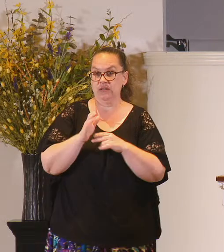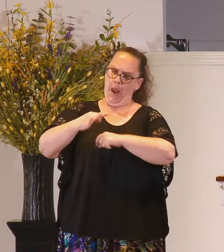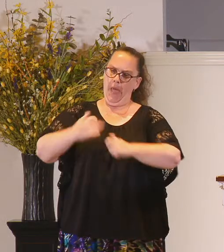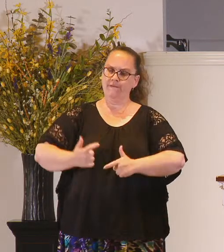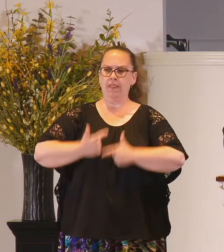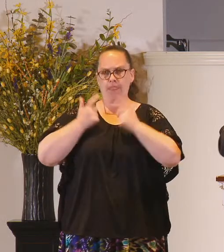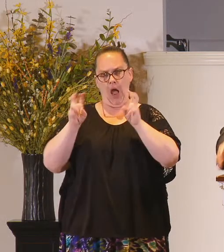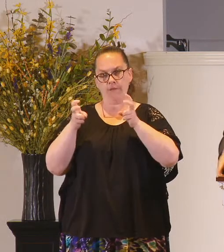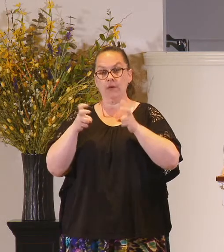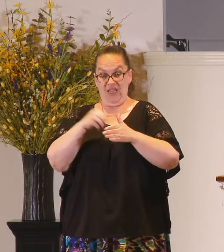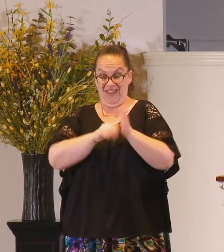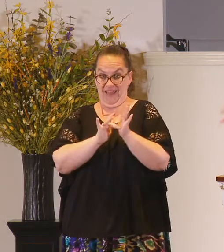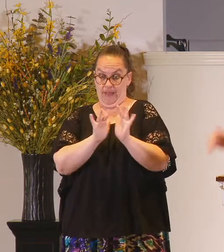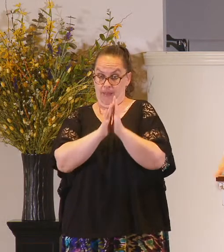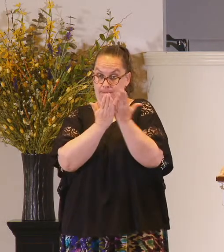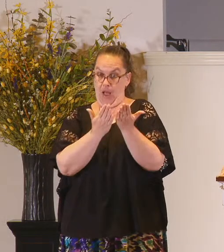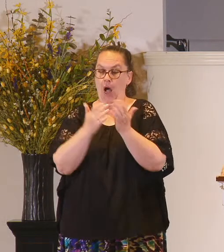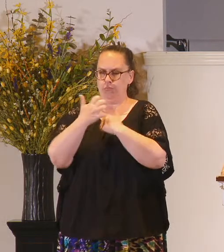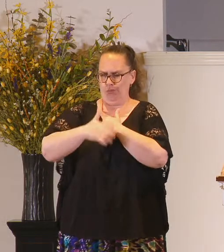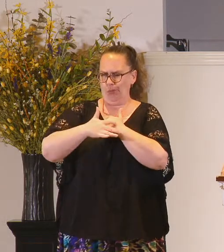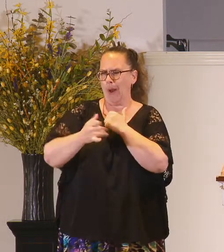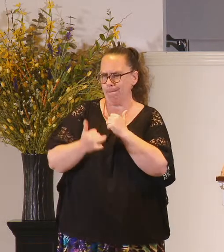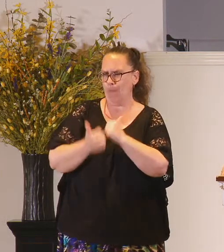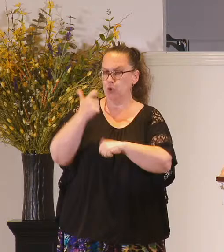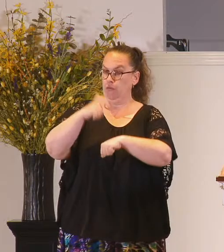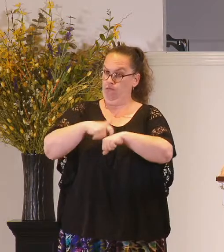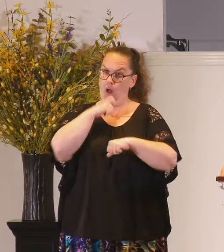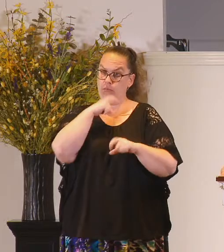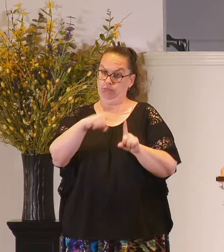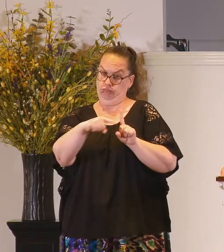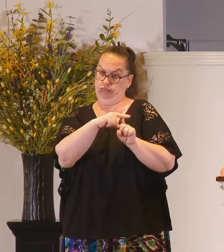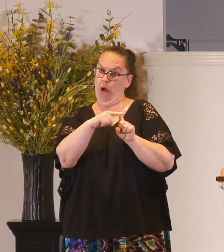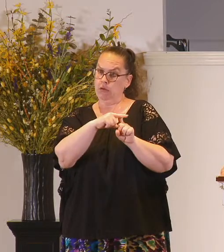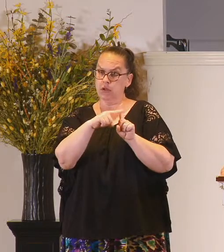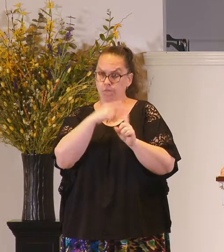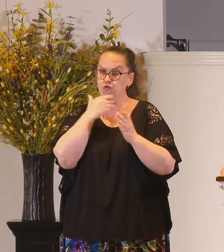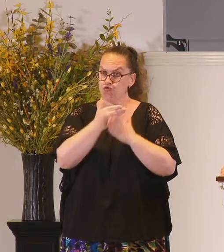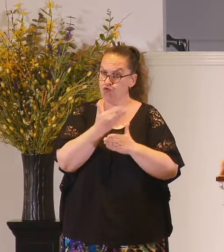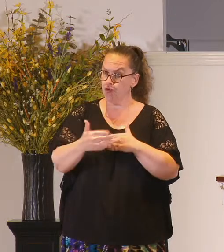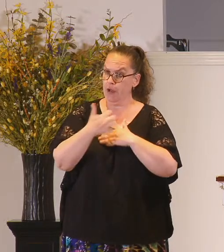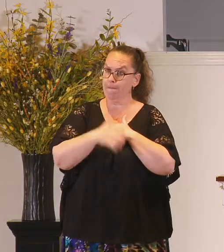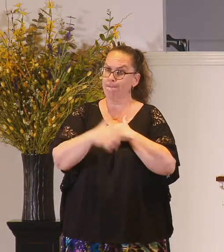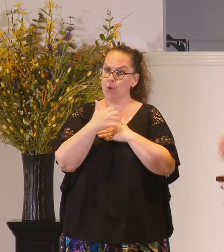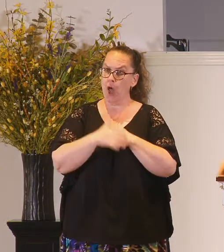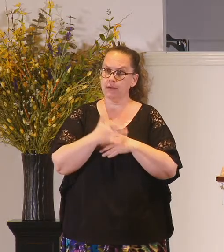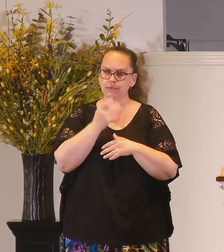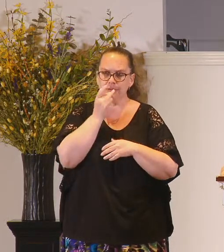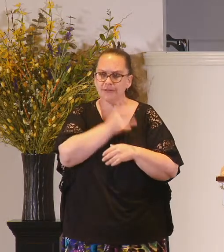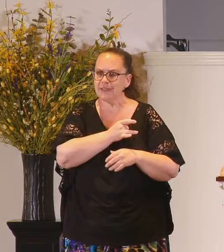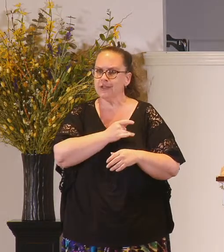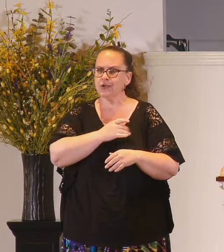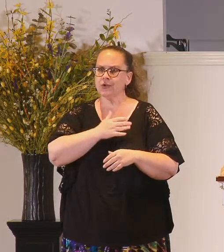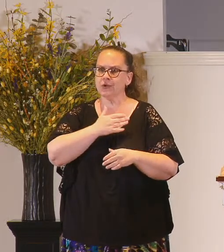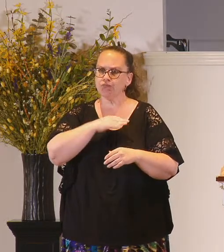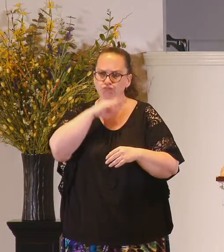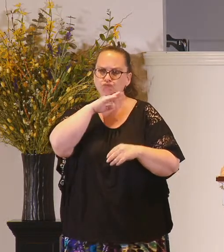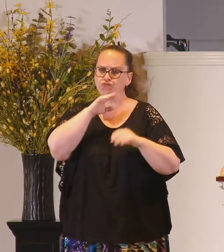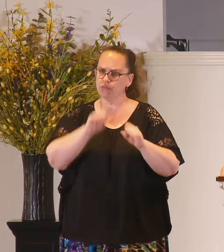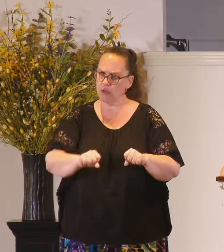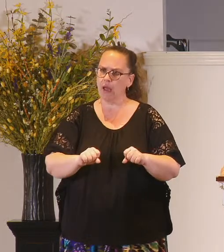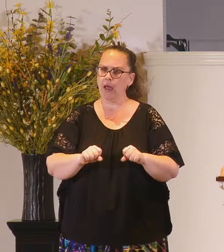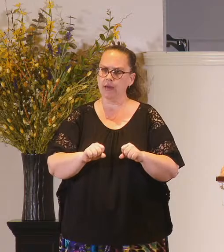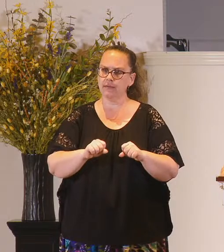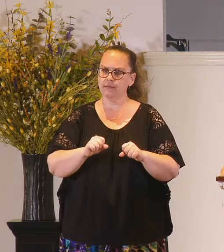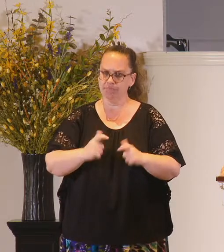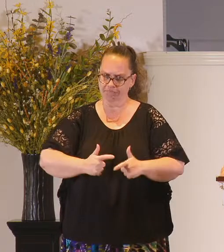so in the Bible, bread most of the time is a very positive thing. It is tasty, it's wholesome, and it